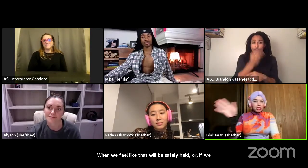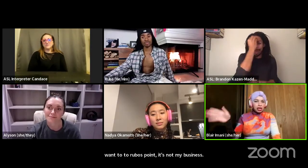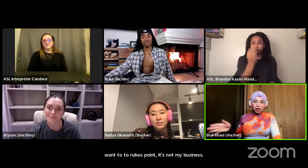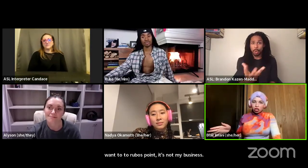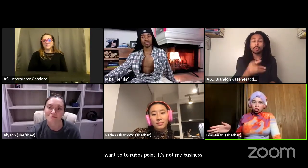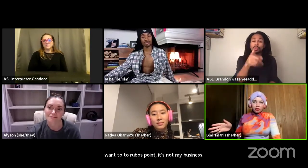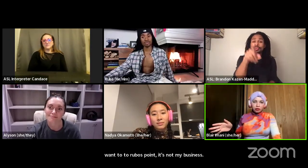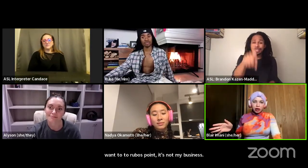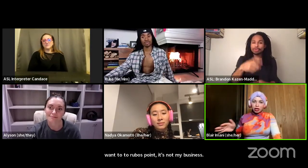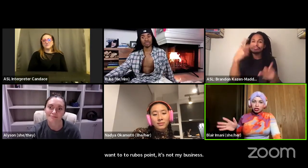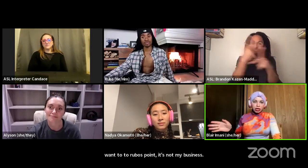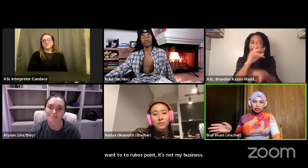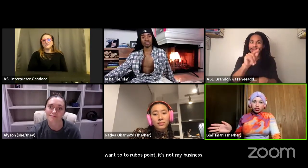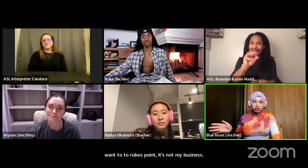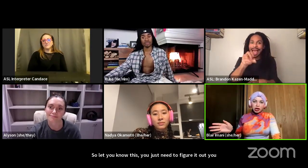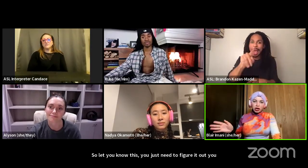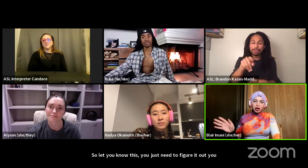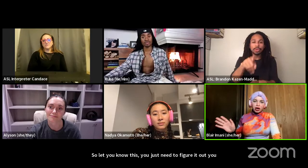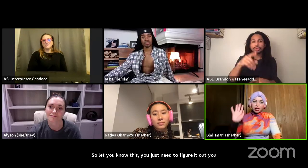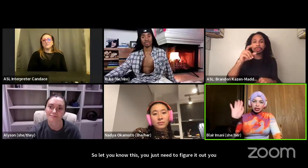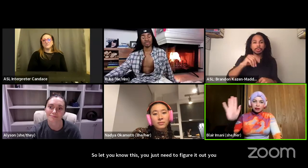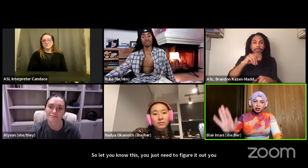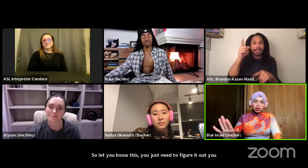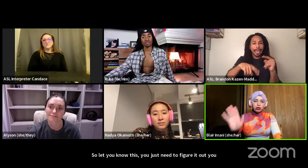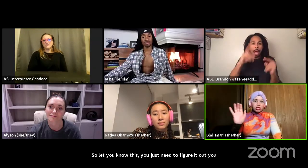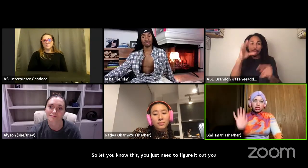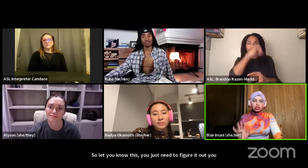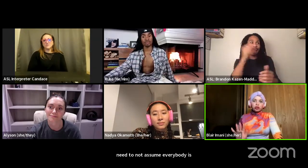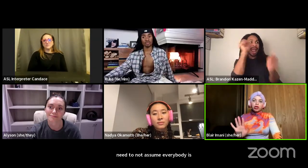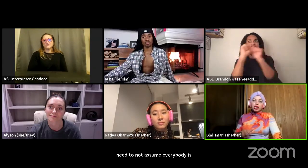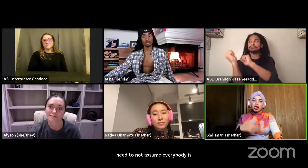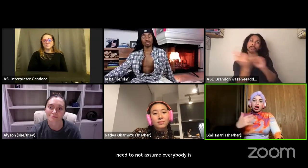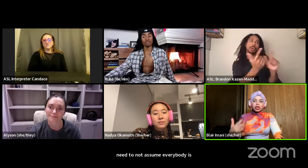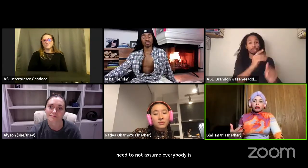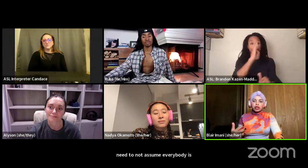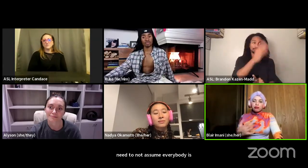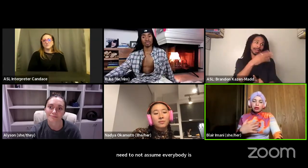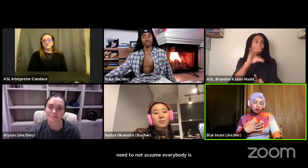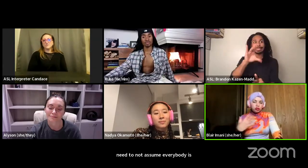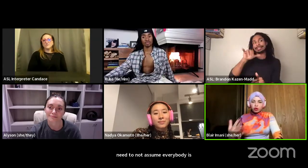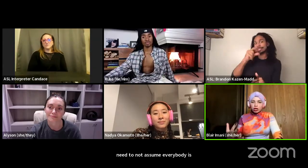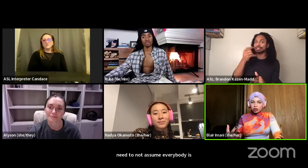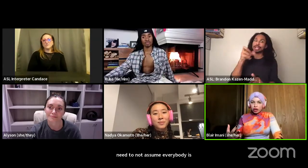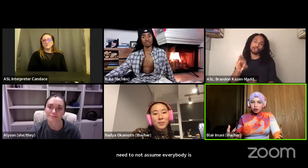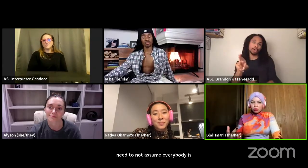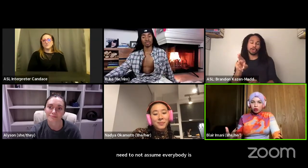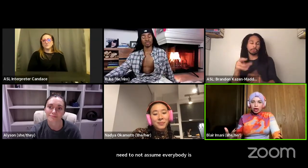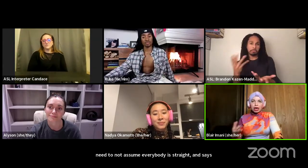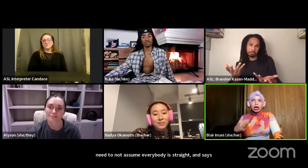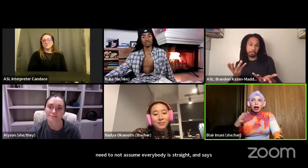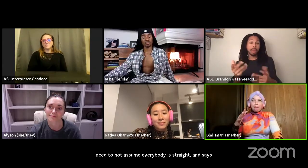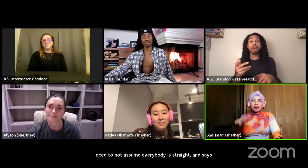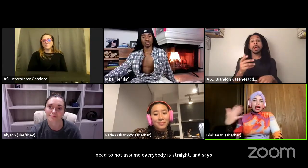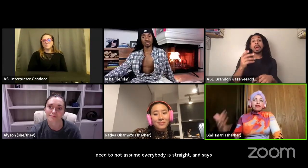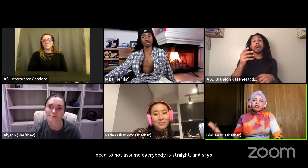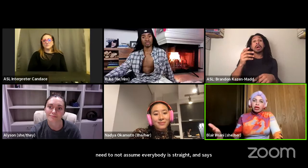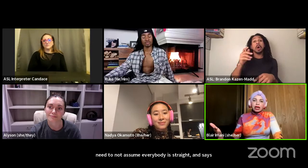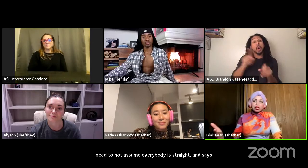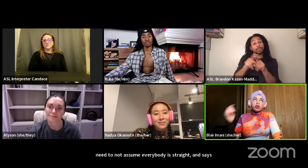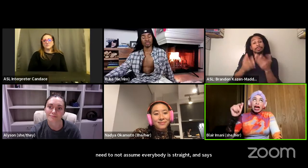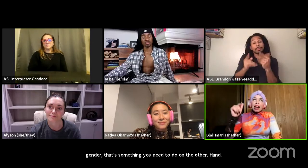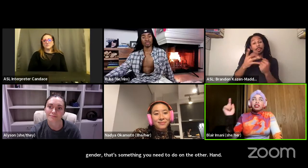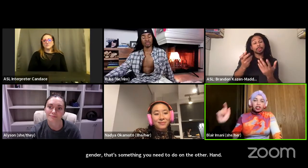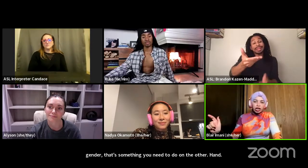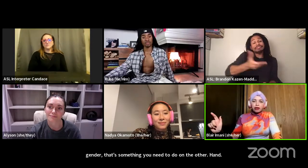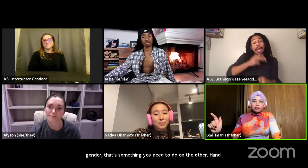figure it out. You need to not assume everybody is straight and cisgender. That's something you need to do. On the other hand, maybe you do want to invite people in, but they have to